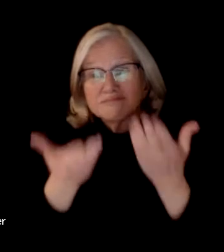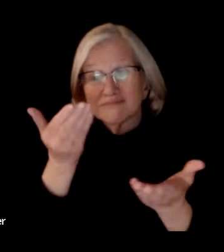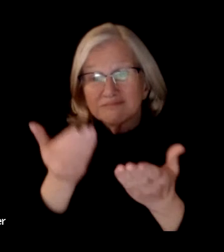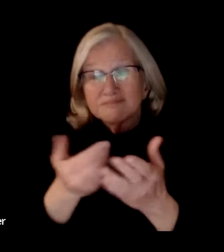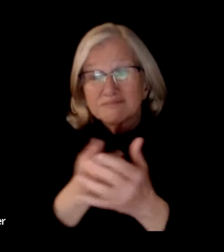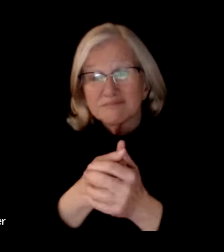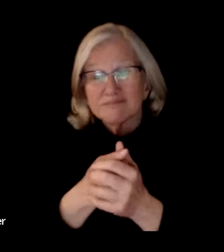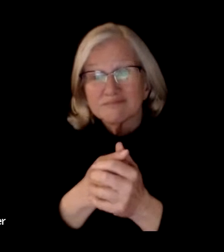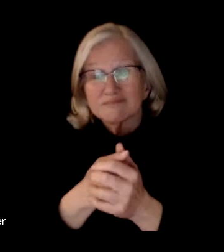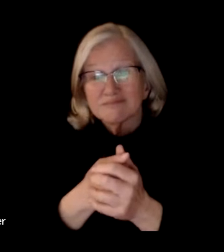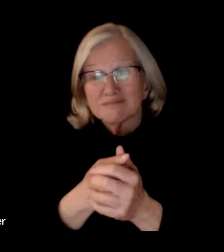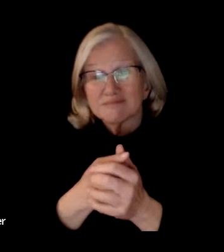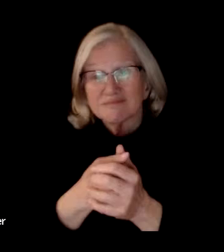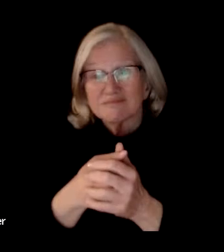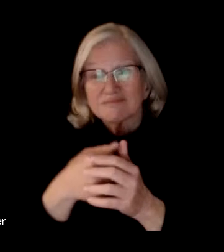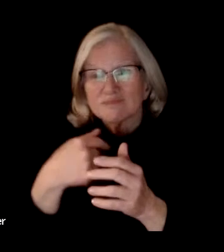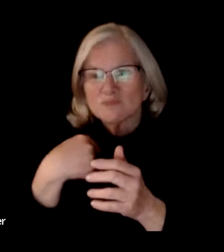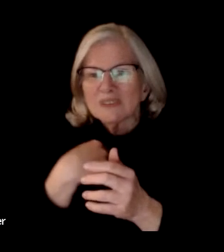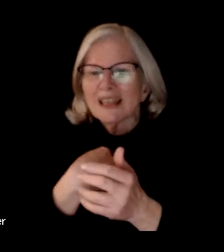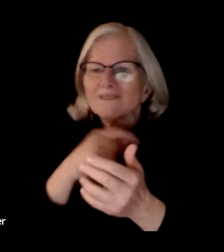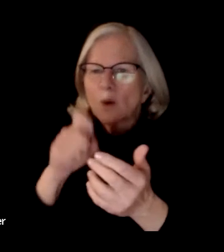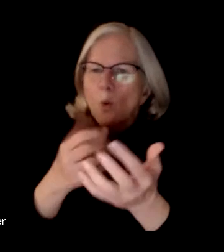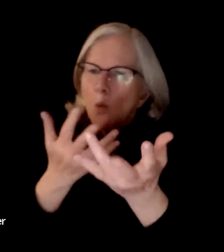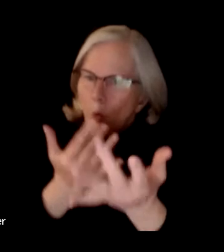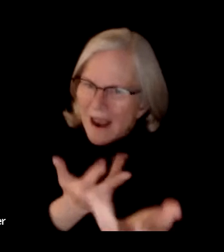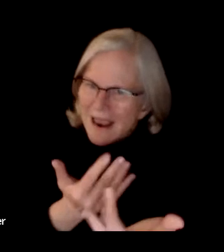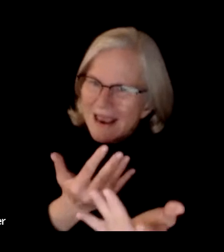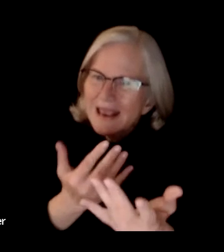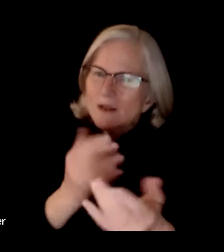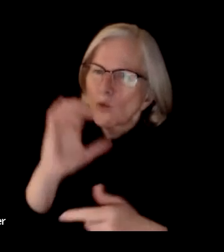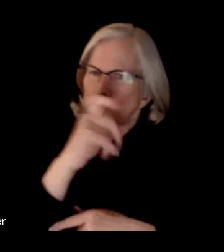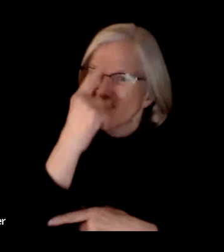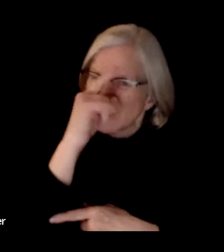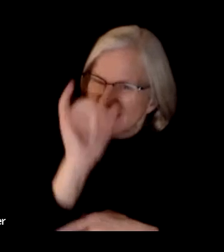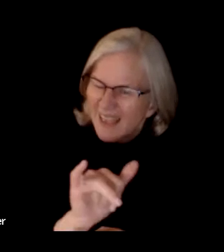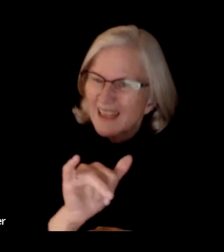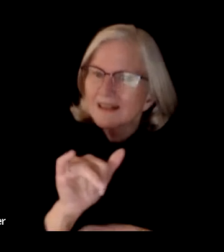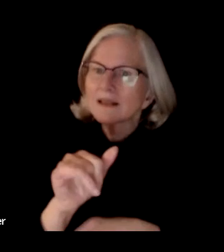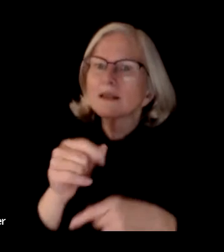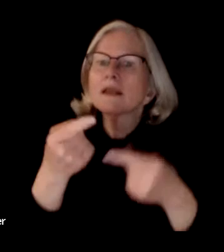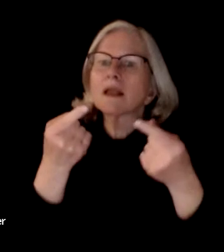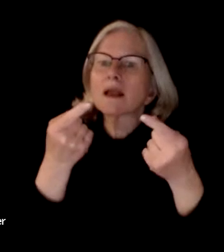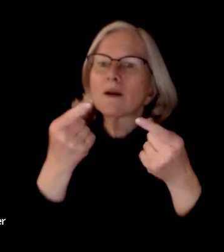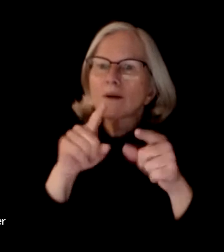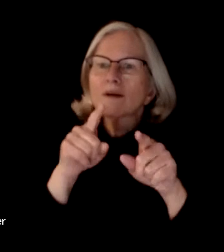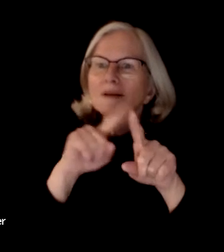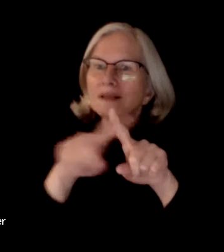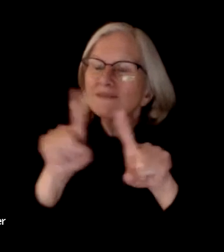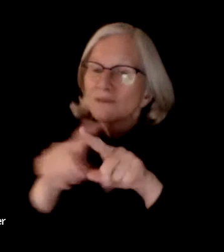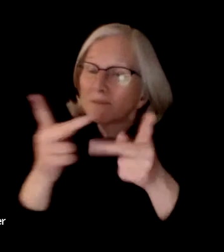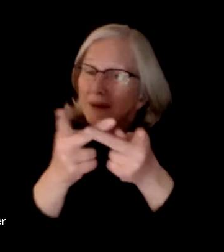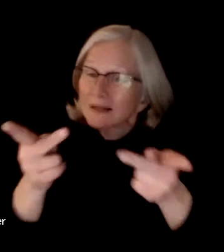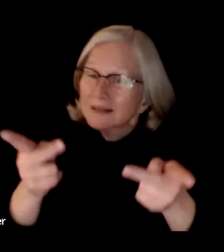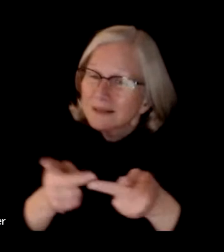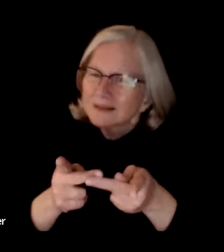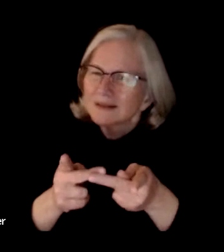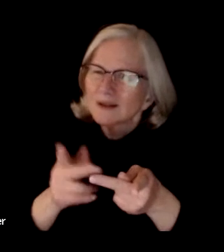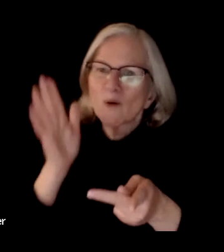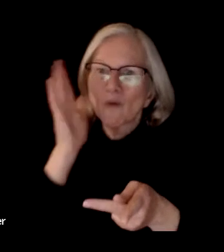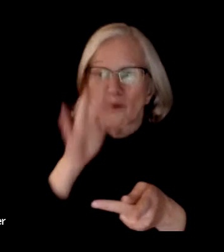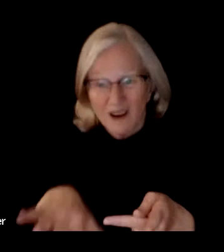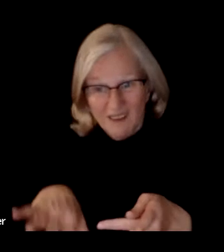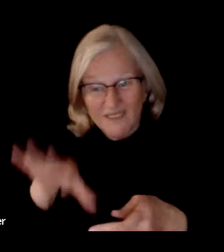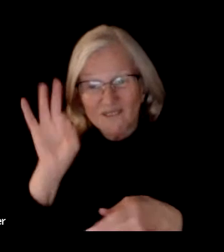we've been looking for this, and so we know it's circulating in multiple places. The fact that we're finding it back